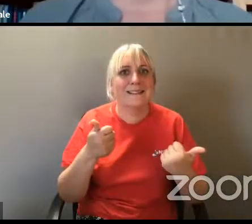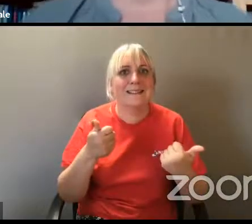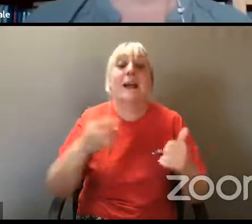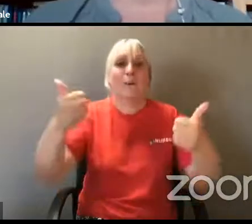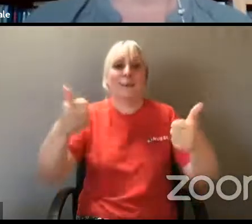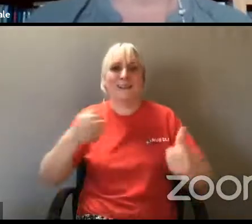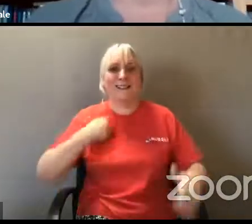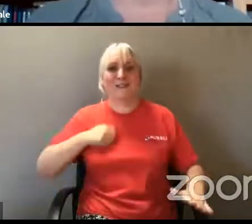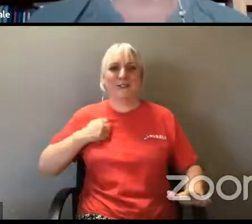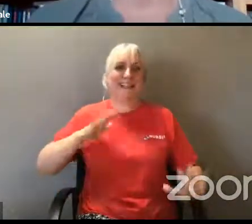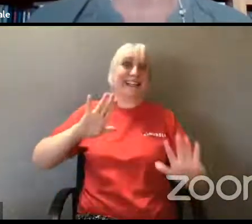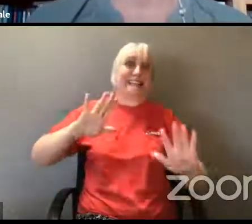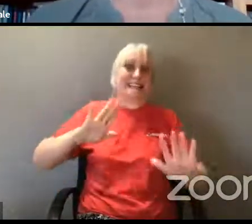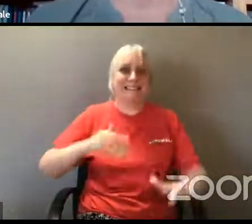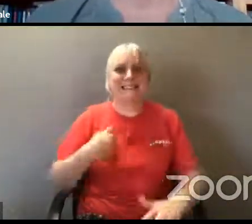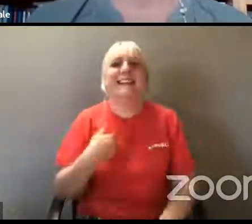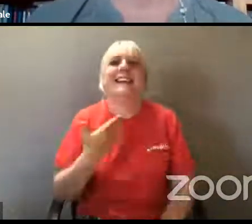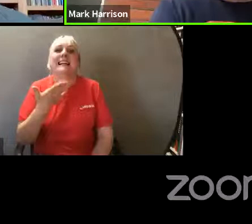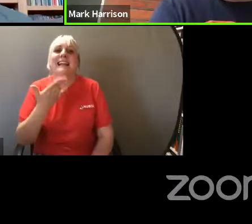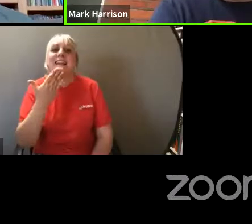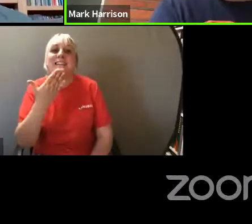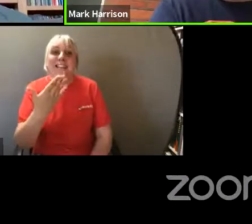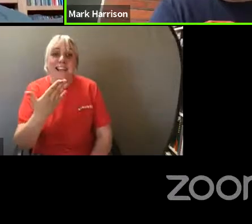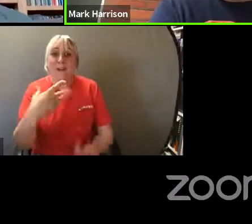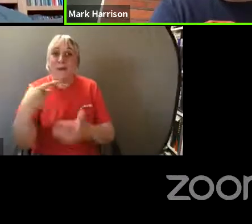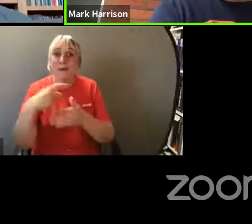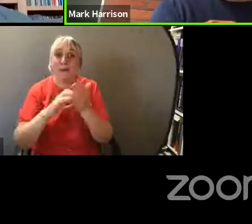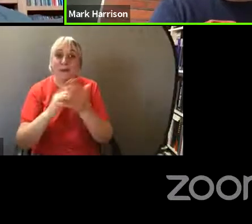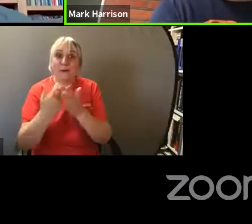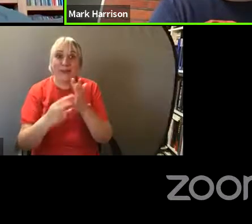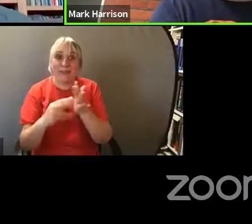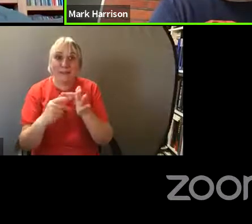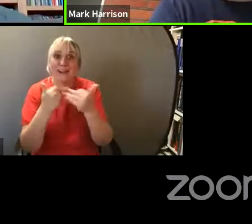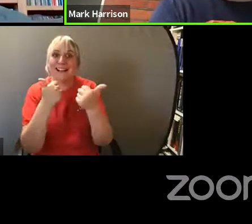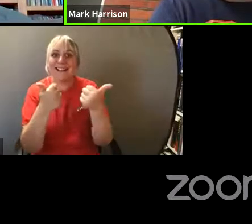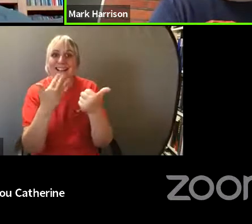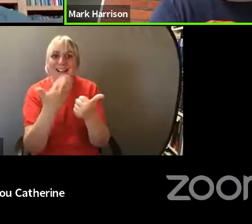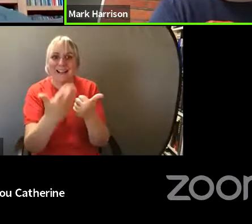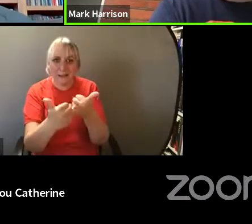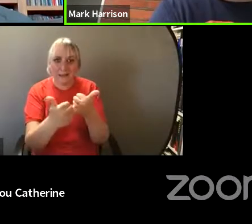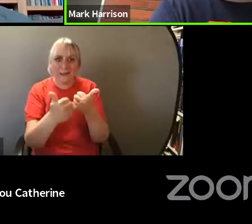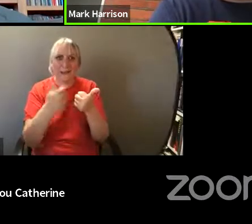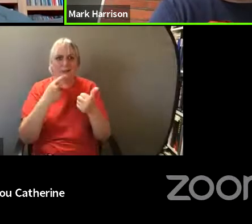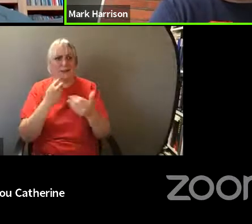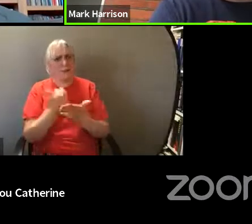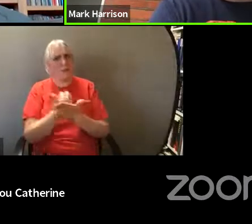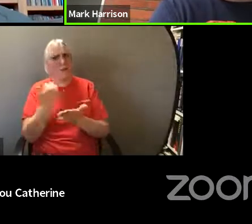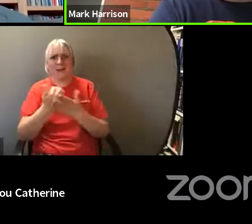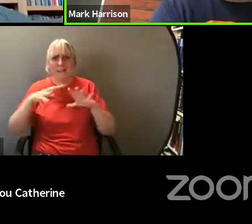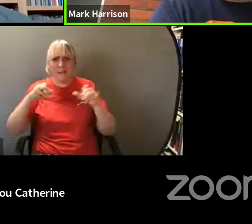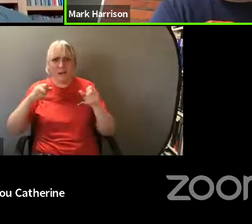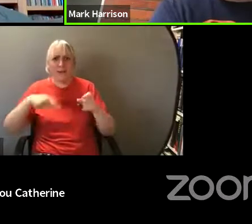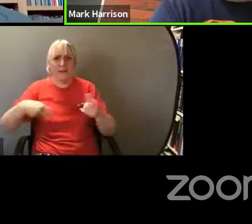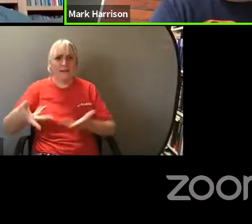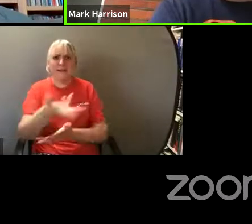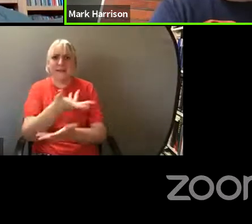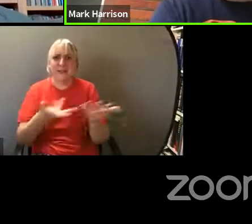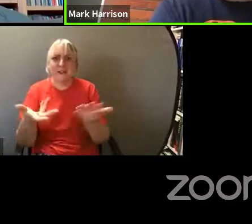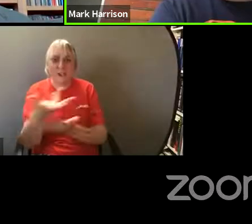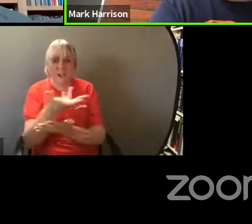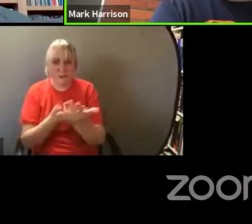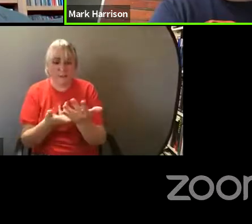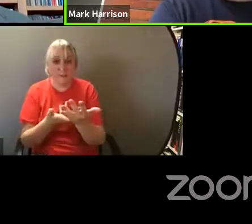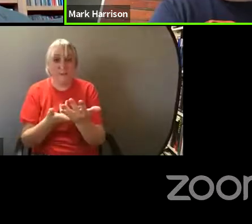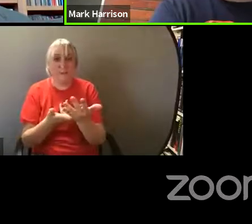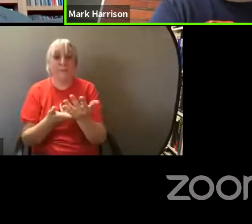So, sorry. Thank you, Katherine. That was a really excellent start to the discussion. And I think, you know,